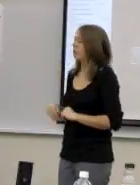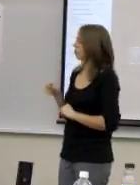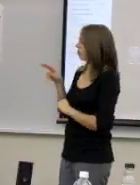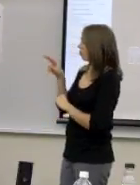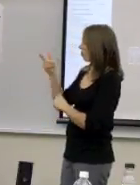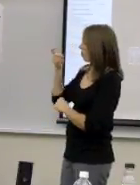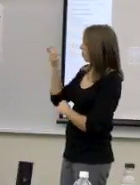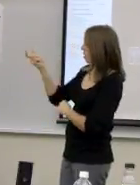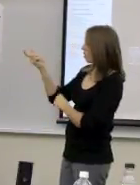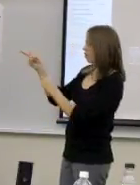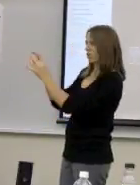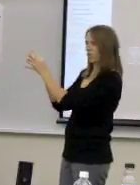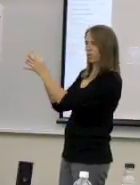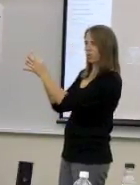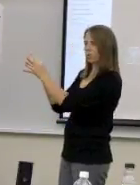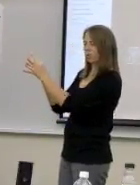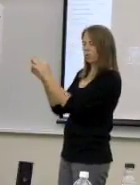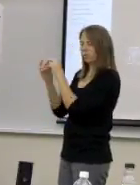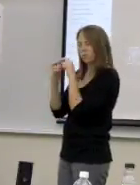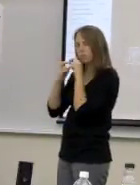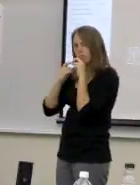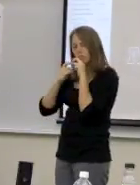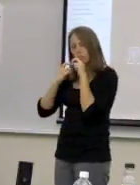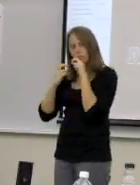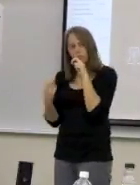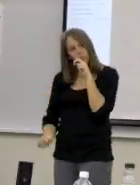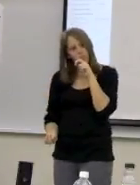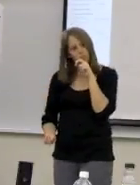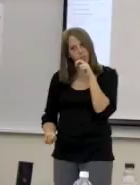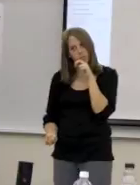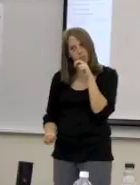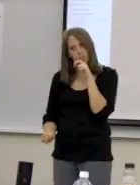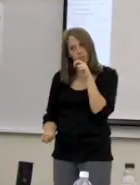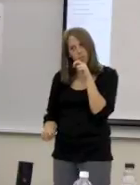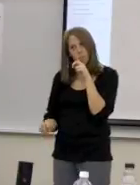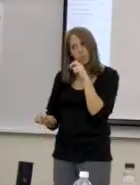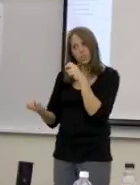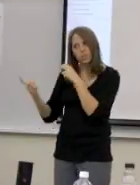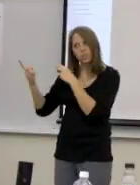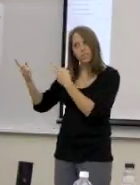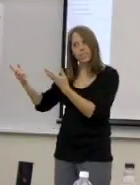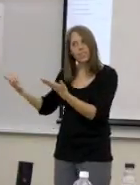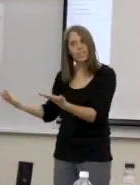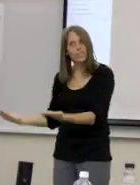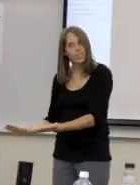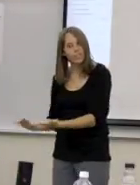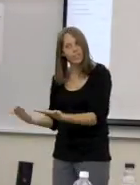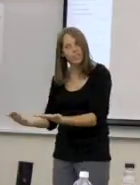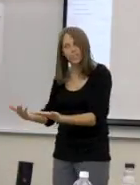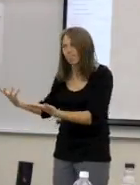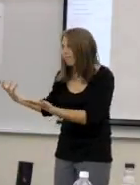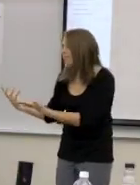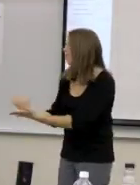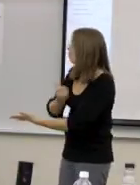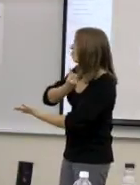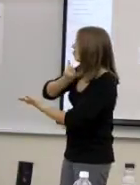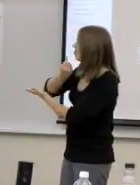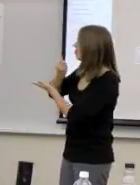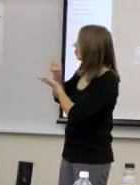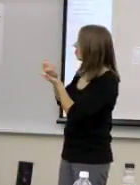sign, your jaw drops. Well, guess what? Audrey's here. So let's take advantage of the people the